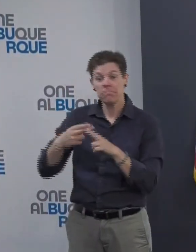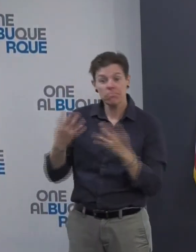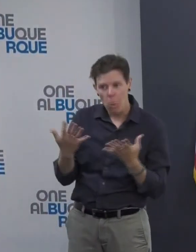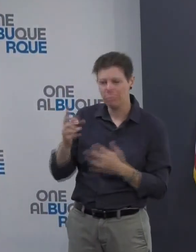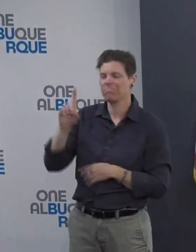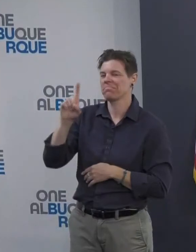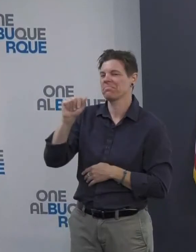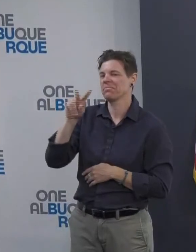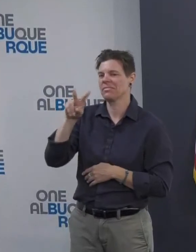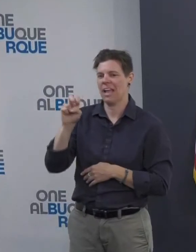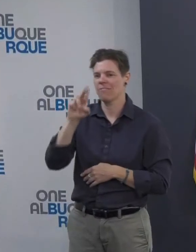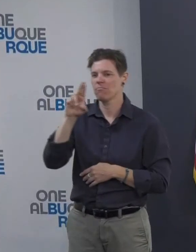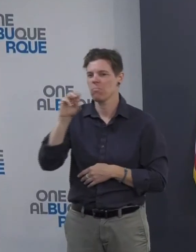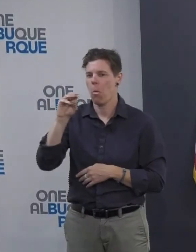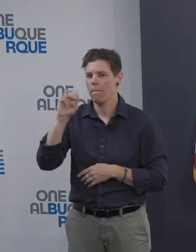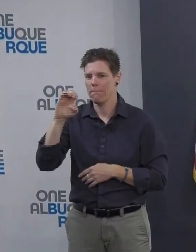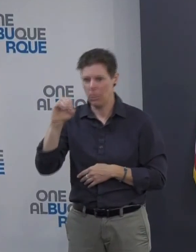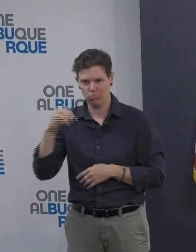Recruiting for APD.